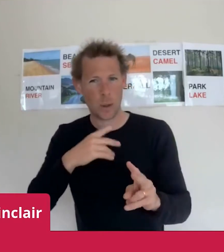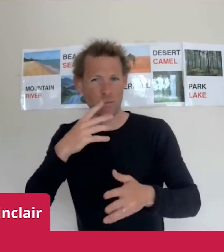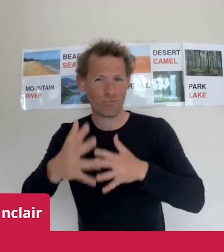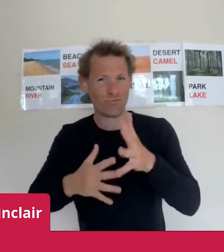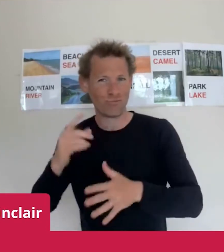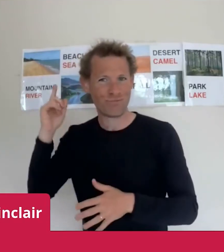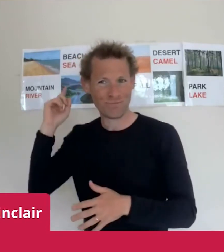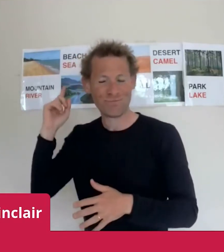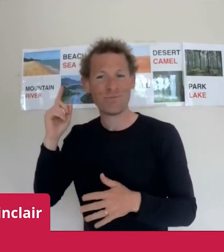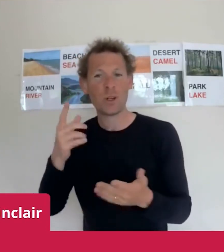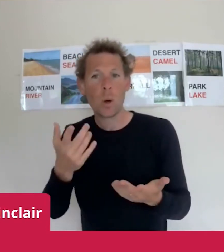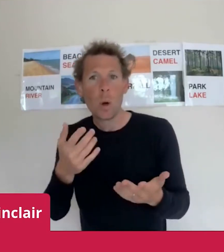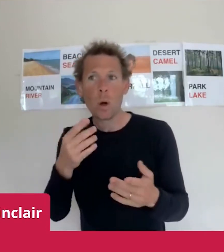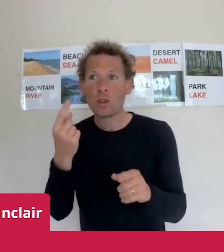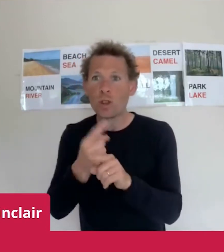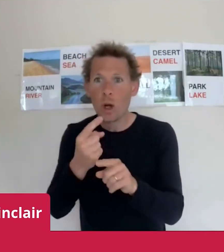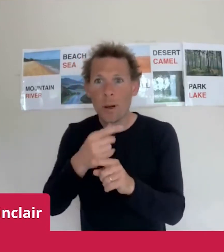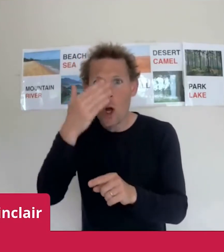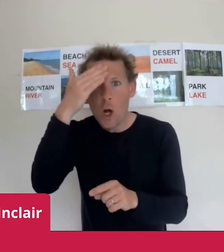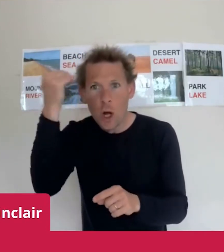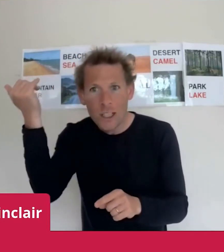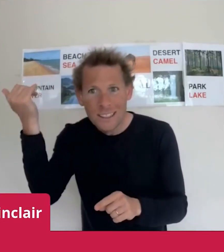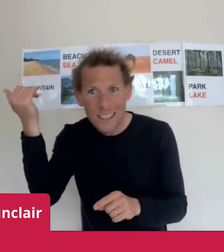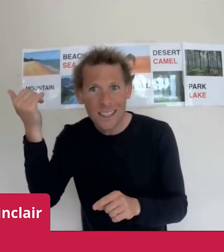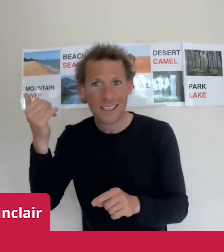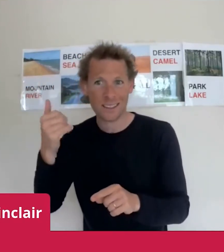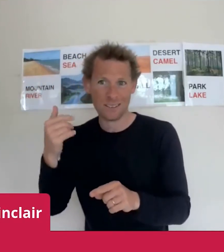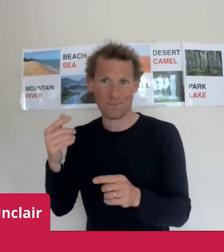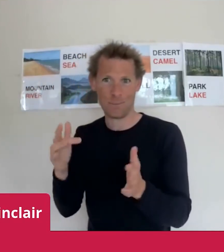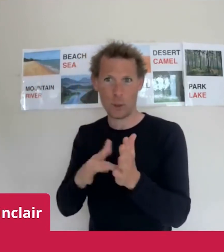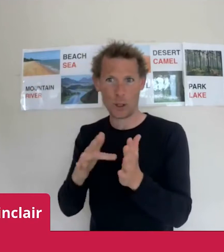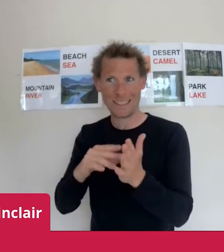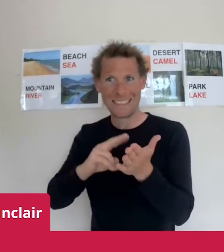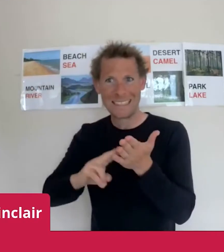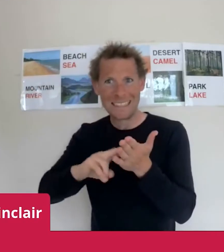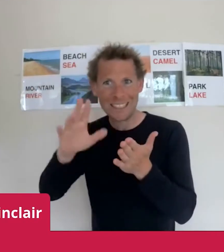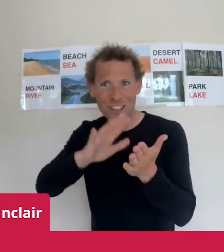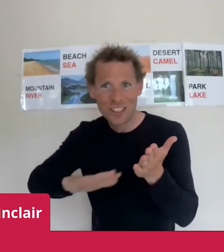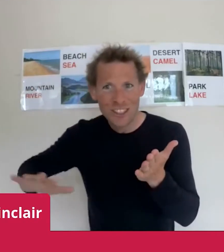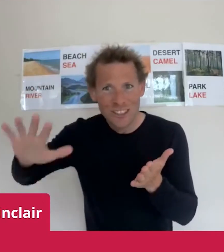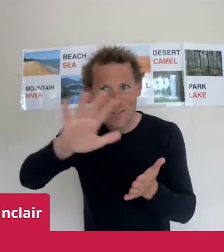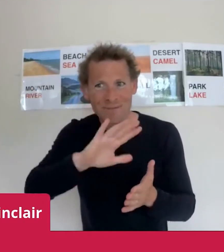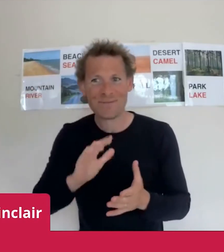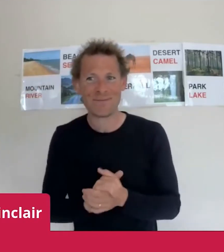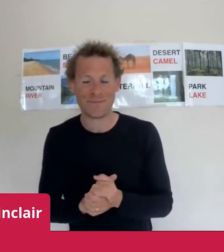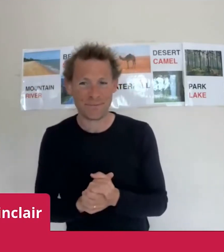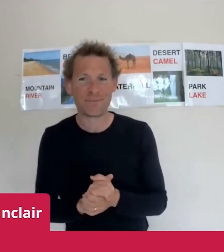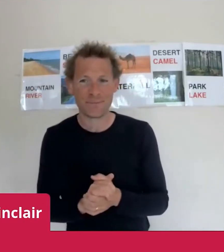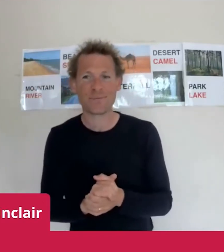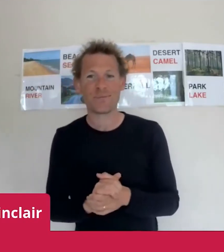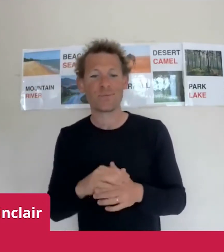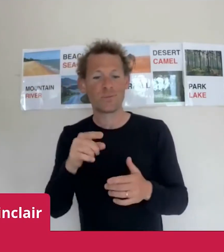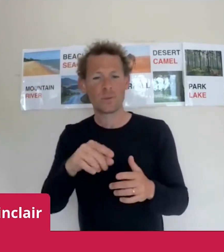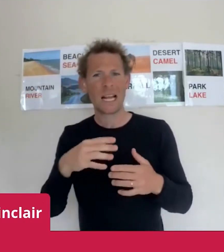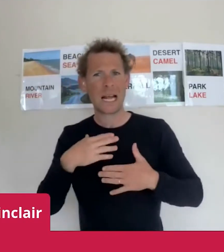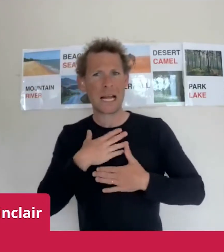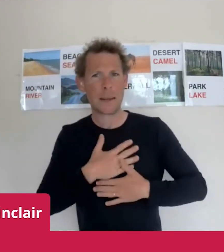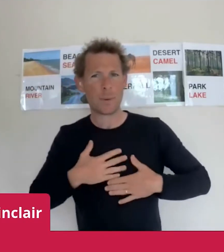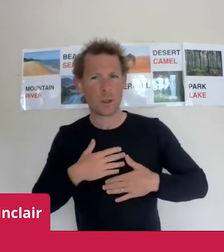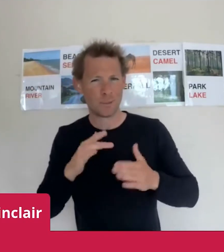So that's really important in terms of what you see in the world about you and what you want to talk about in terms of holidays, and maybe you're holidaying in